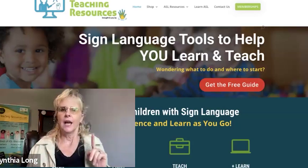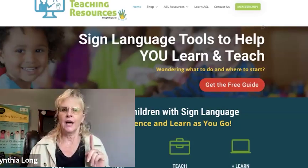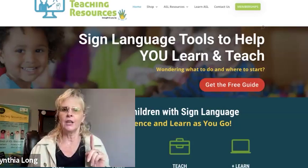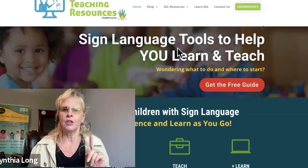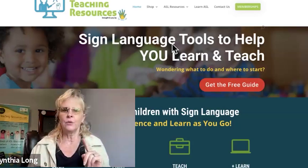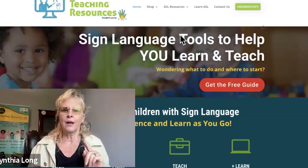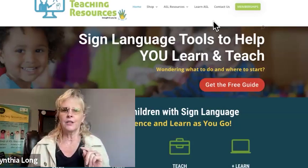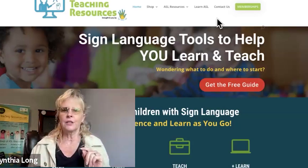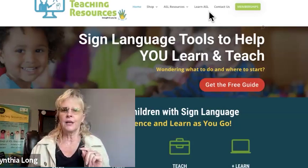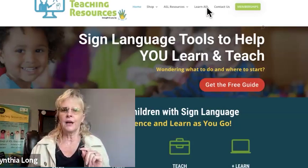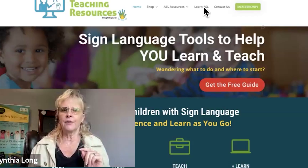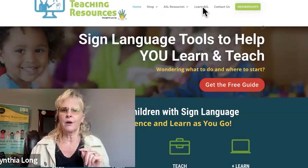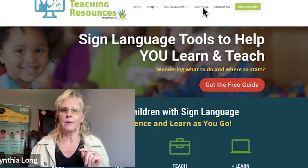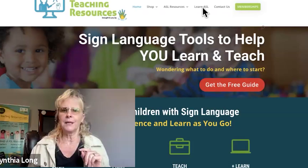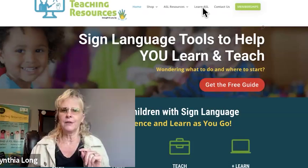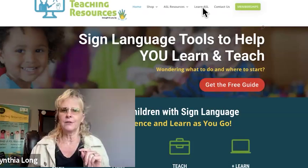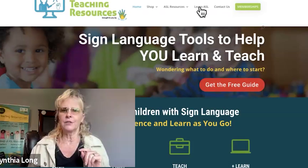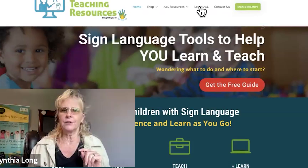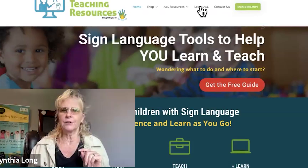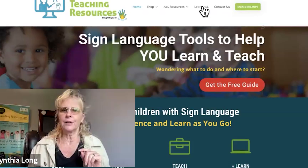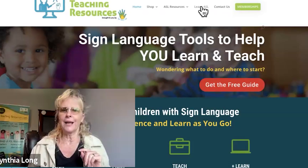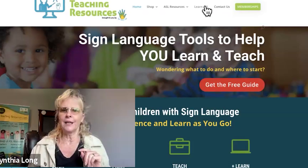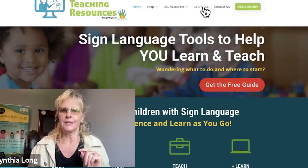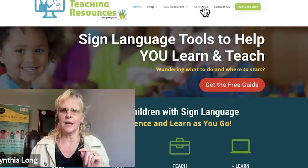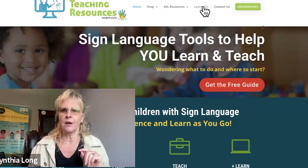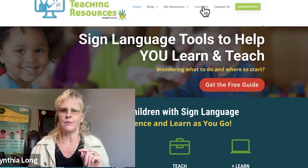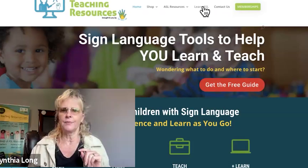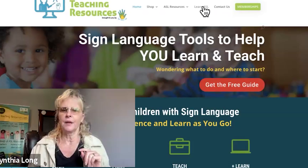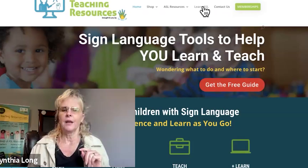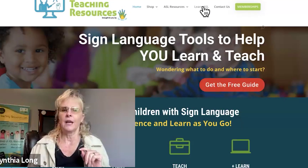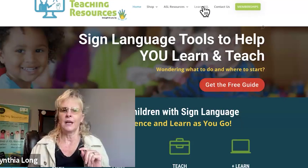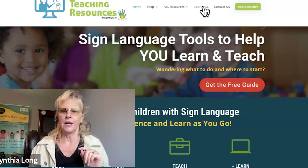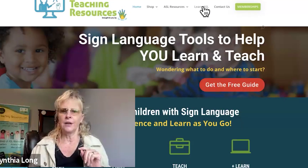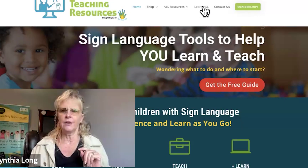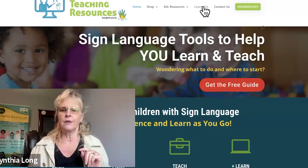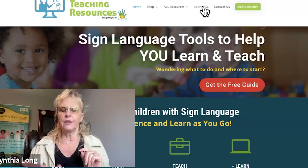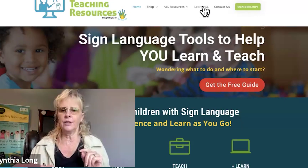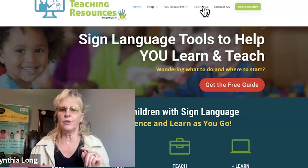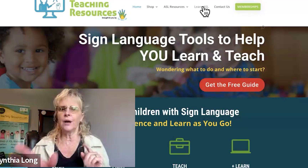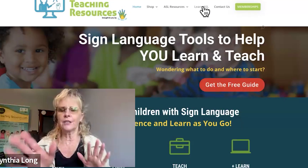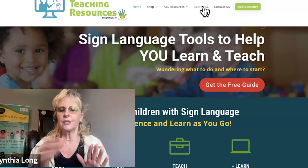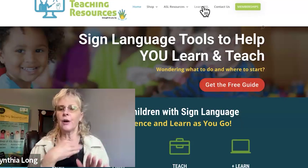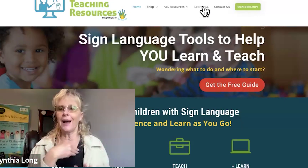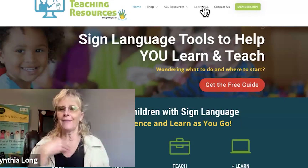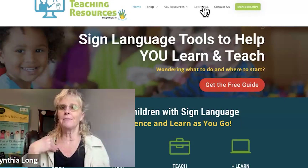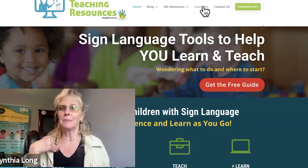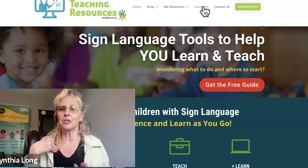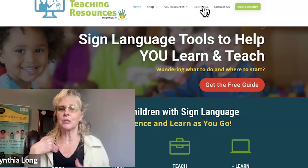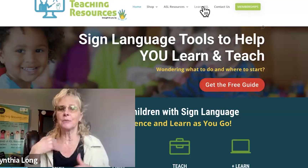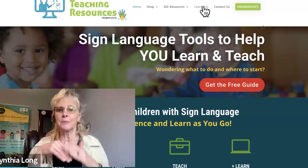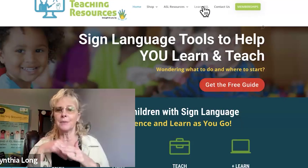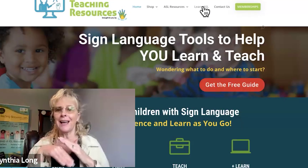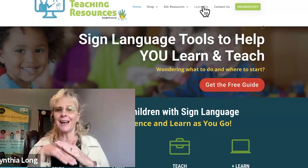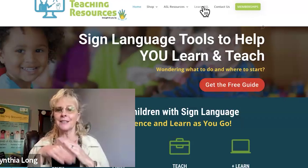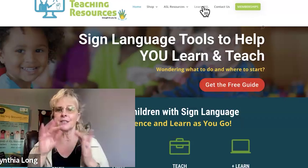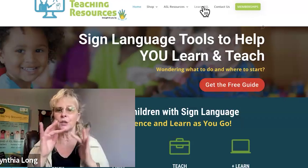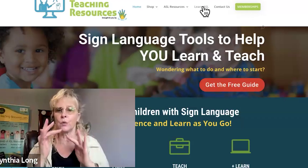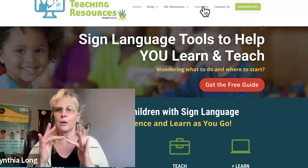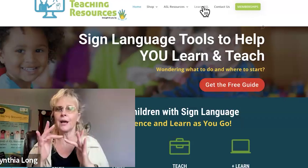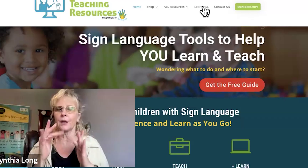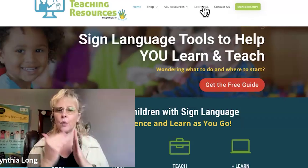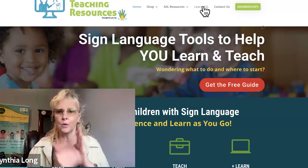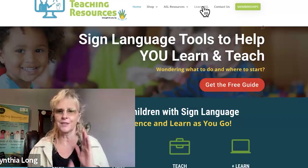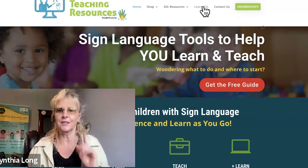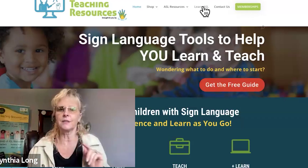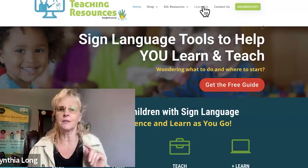skills, and you actually have come here to learn ASL. And here you have a membership to be able to access